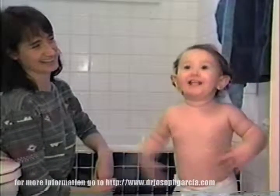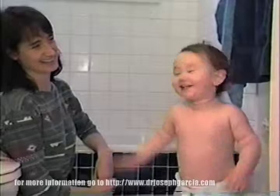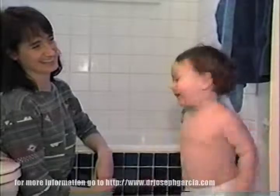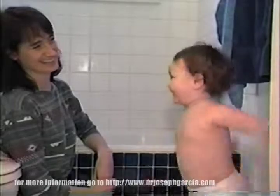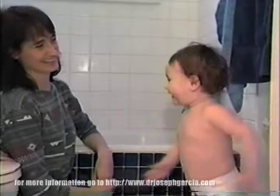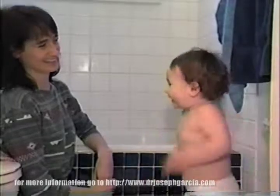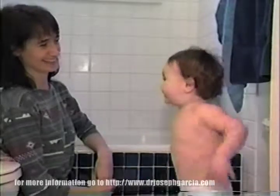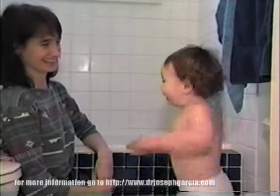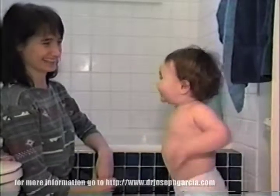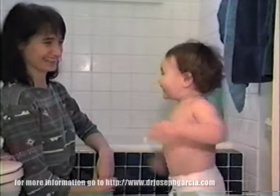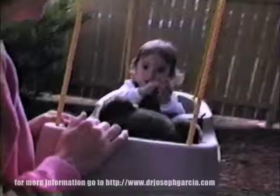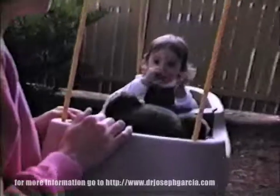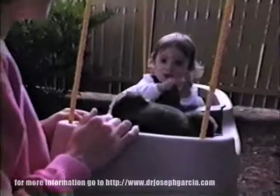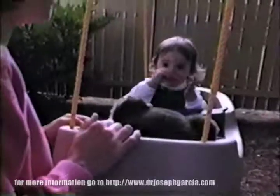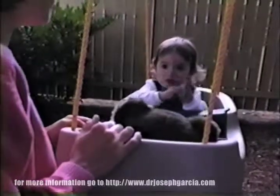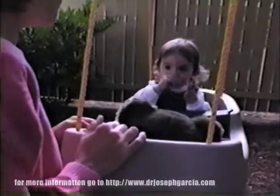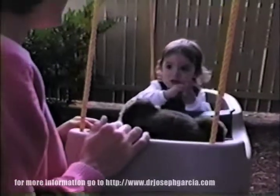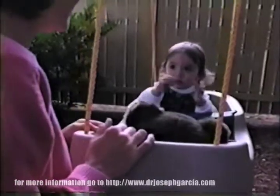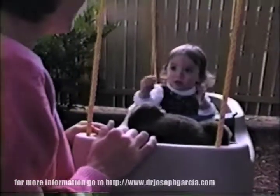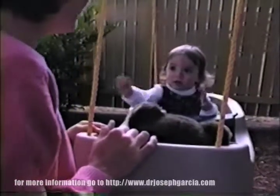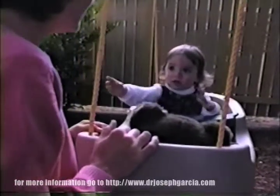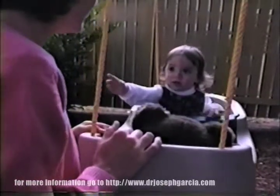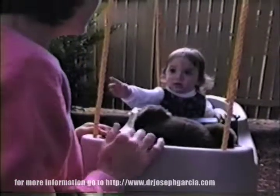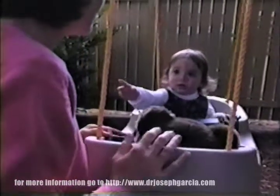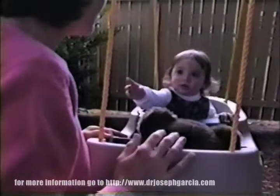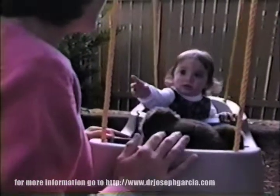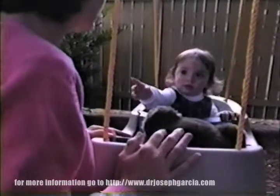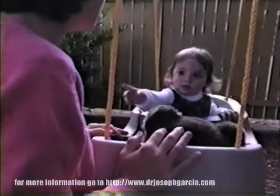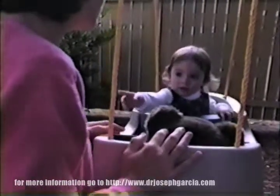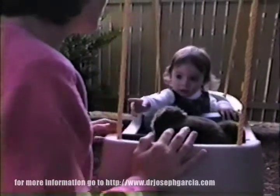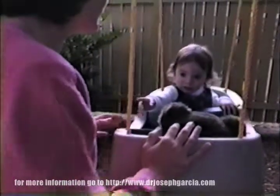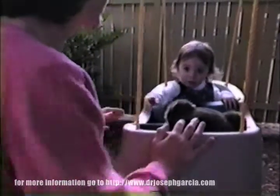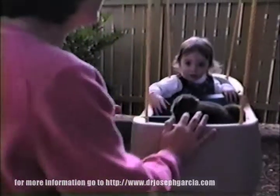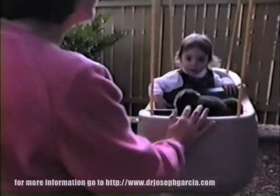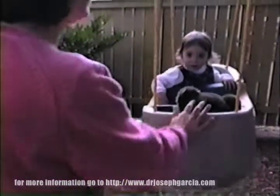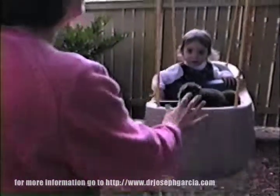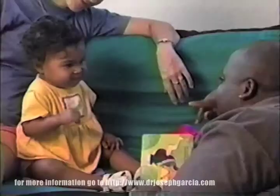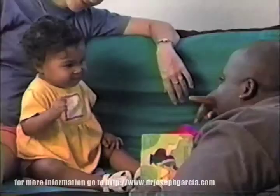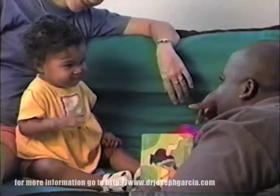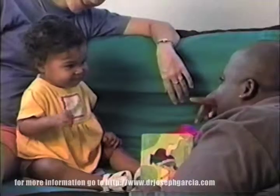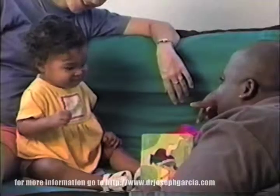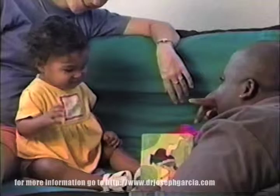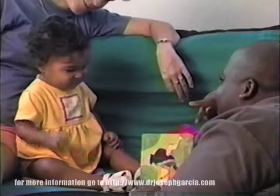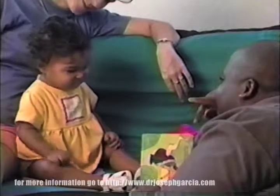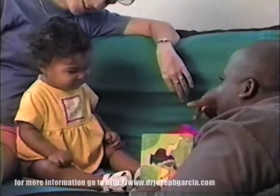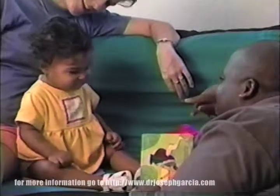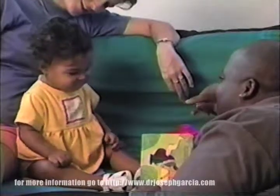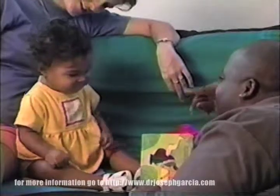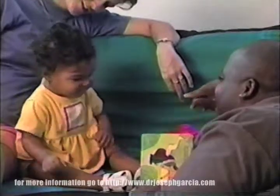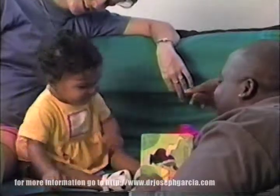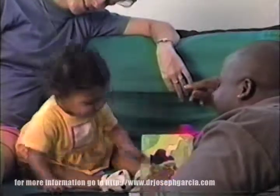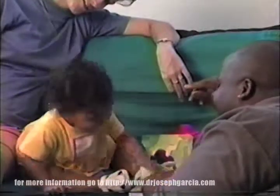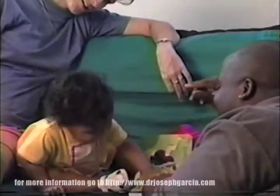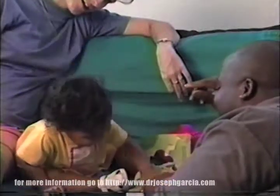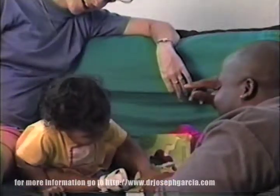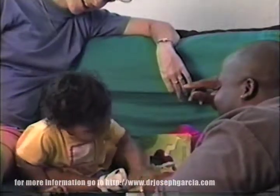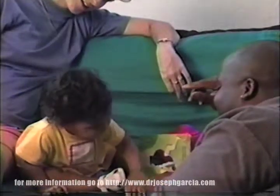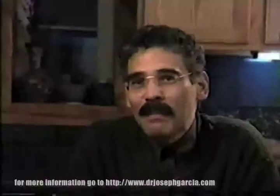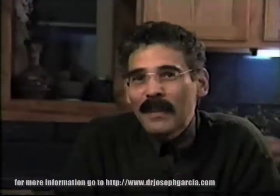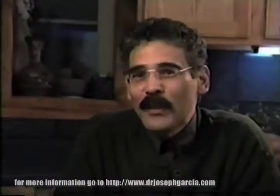Question is, will it stand the test of time? Is this fad, craze, fashion? I hate to be